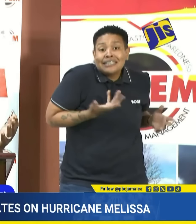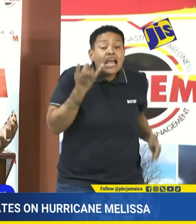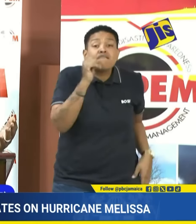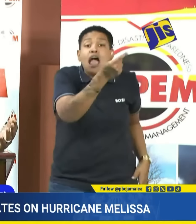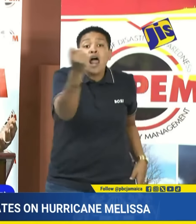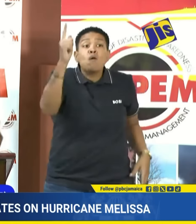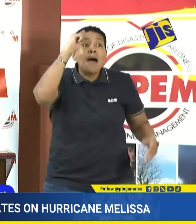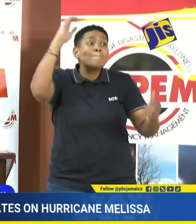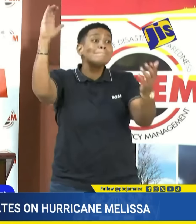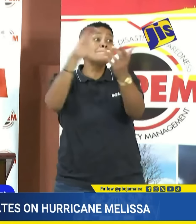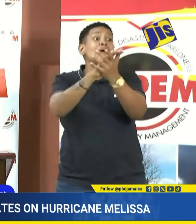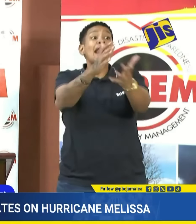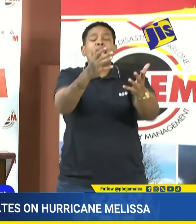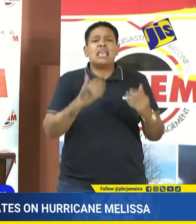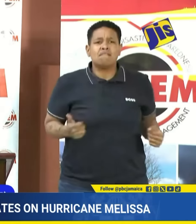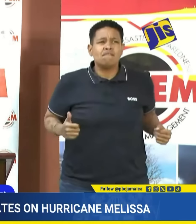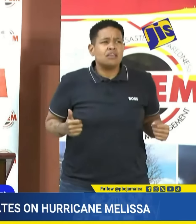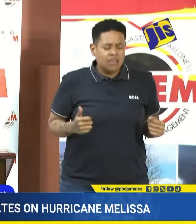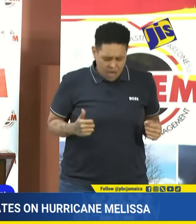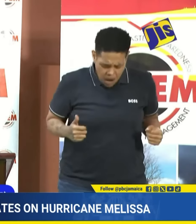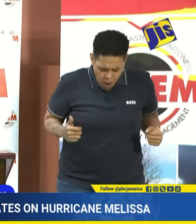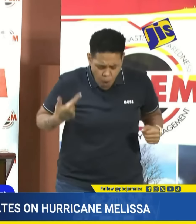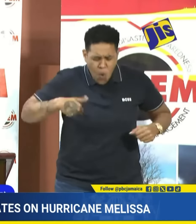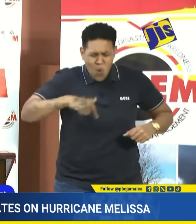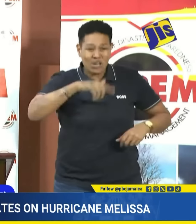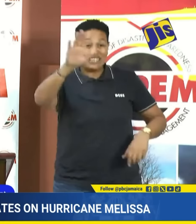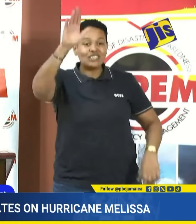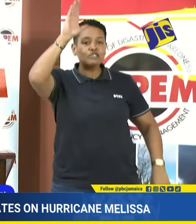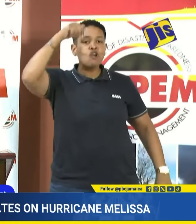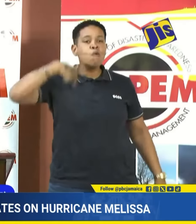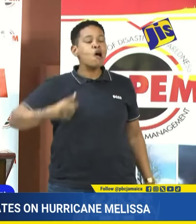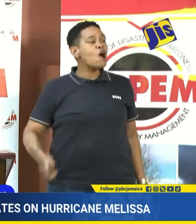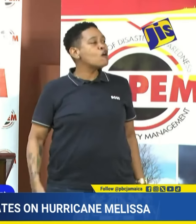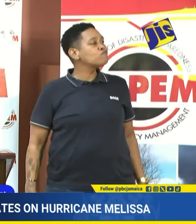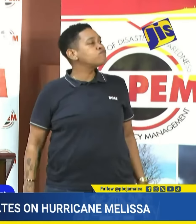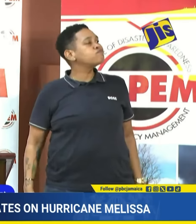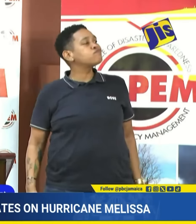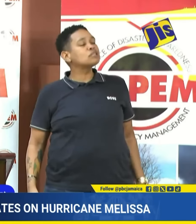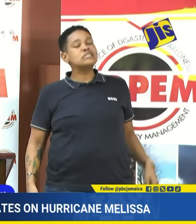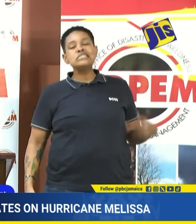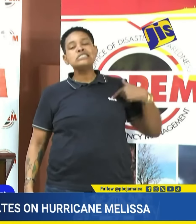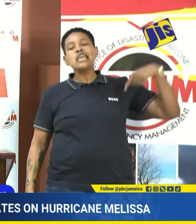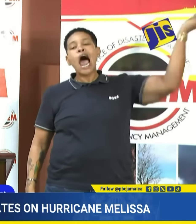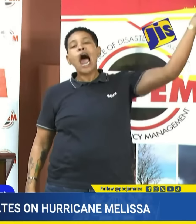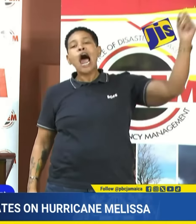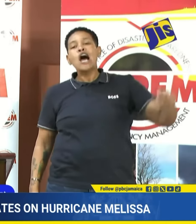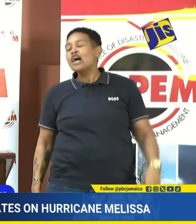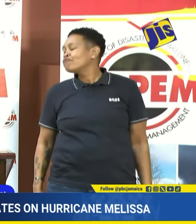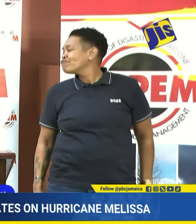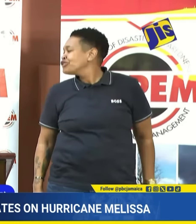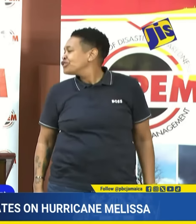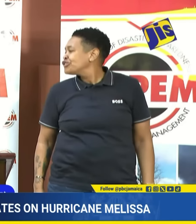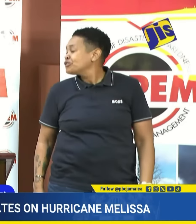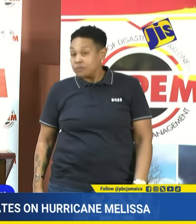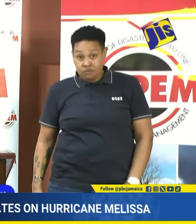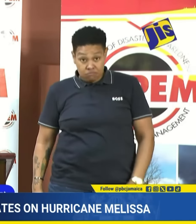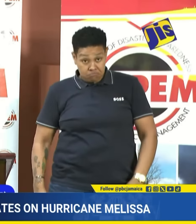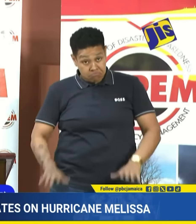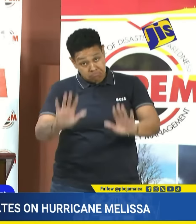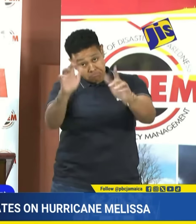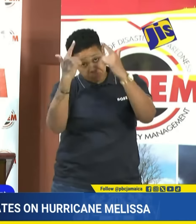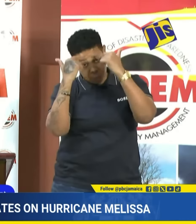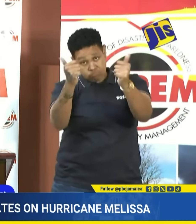And if anybody believes that being stubborn helps, well, that is their